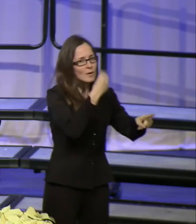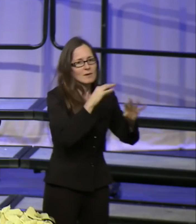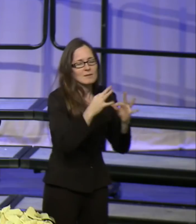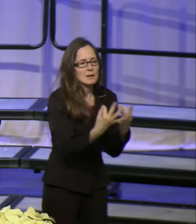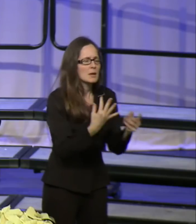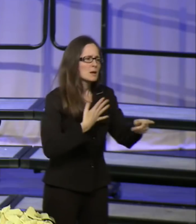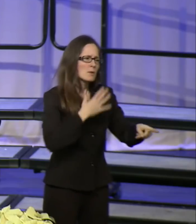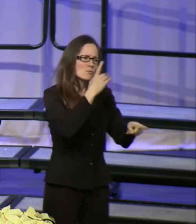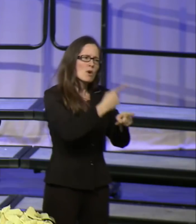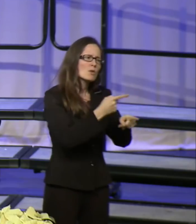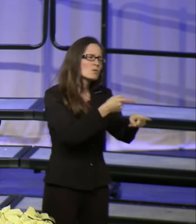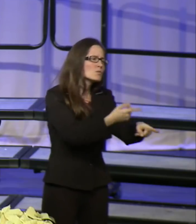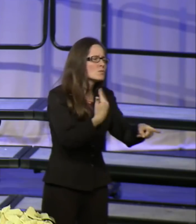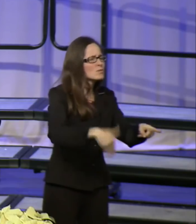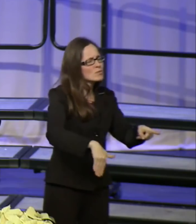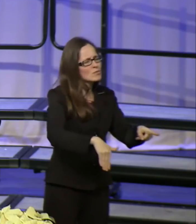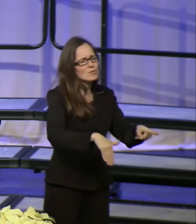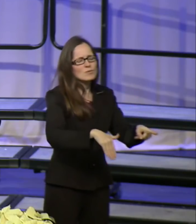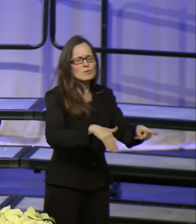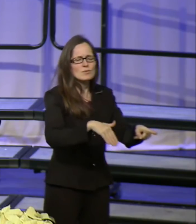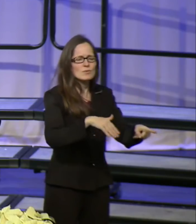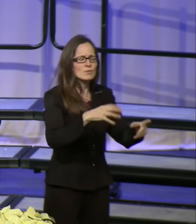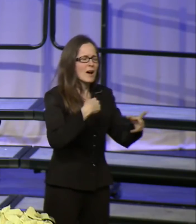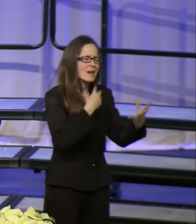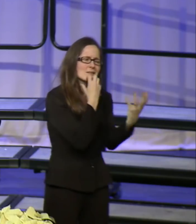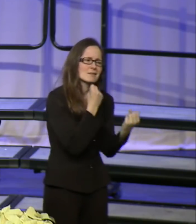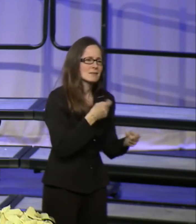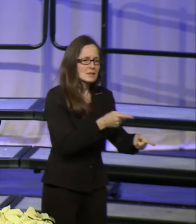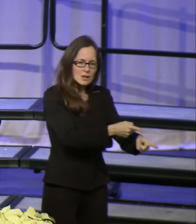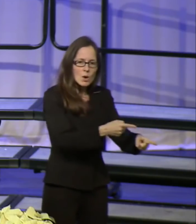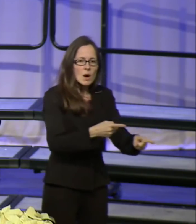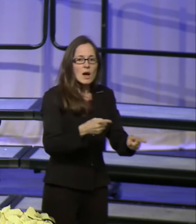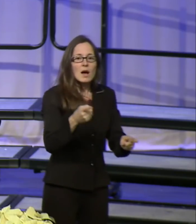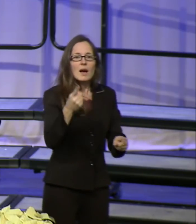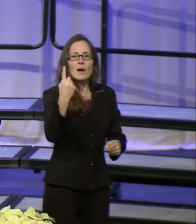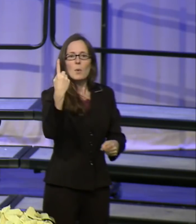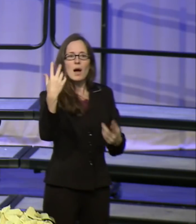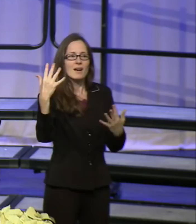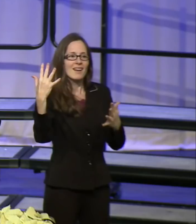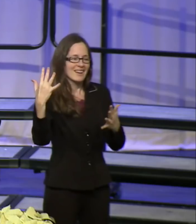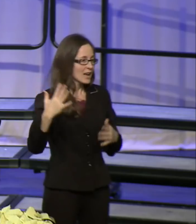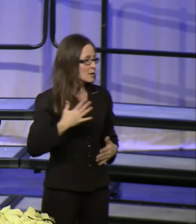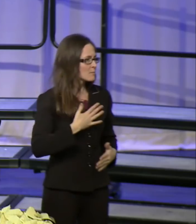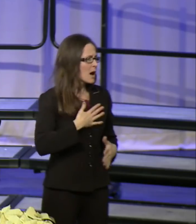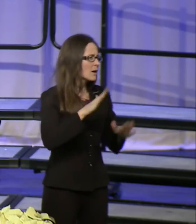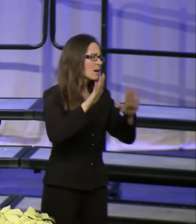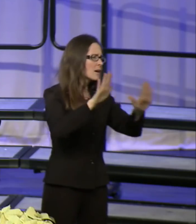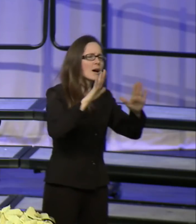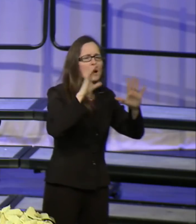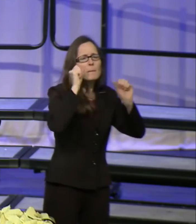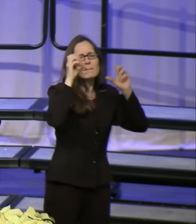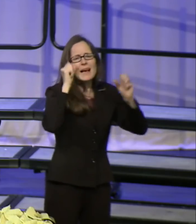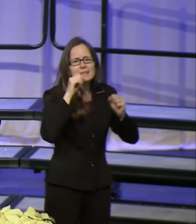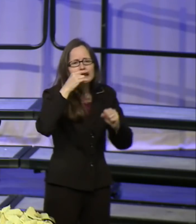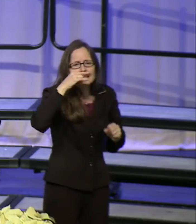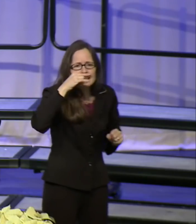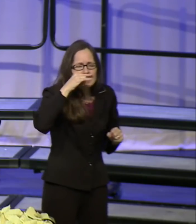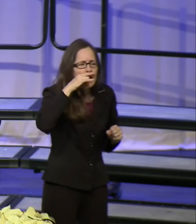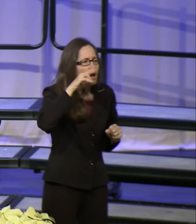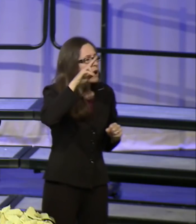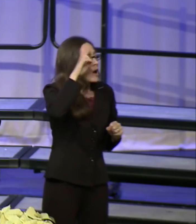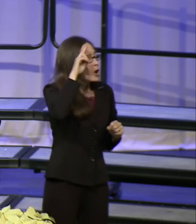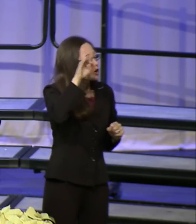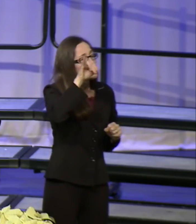for your hard work, bro. And my wonderful and amazing kids. Opel Jones II, who couldn't